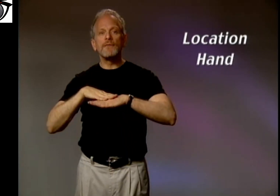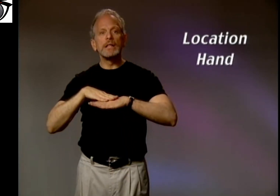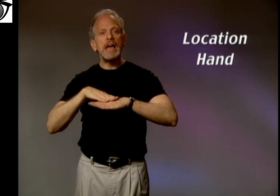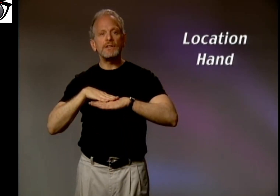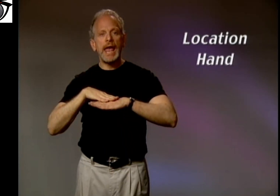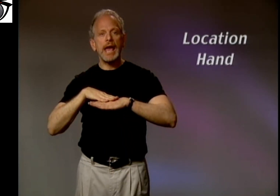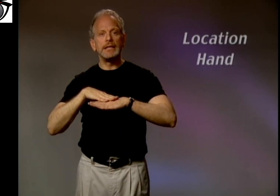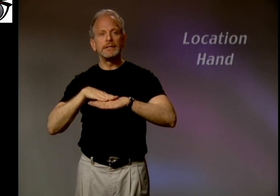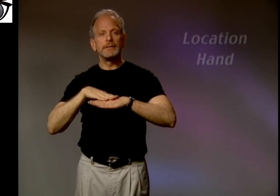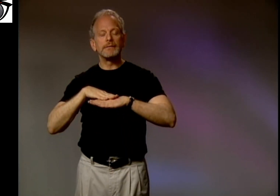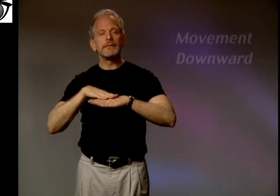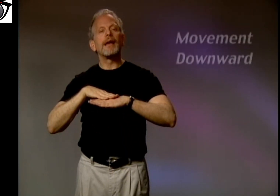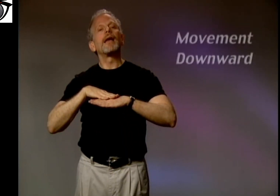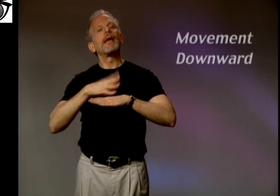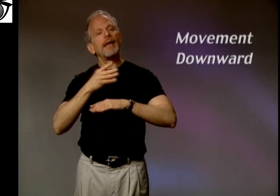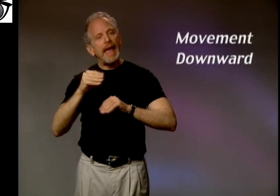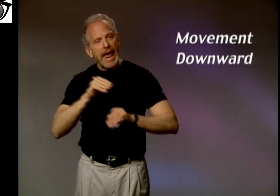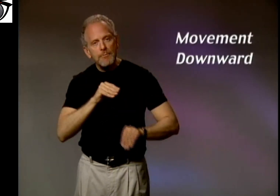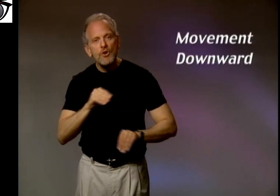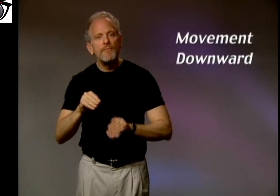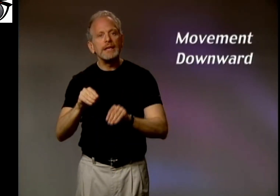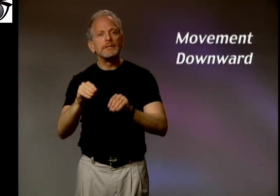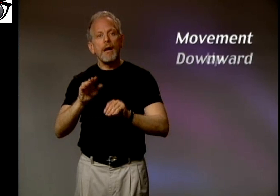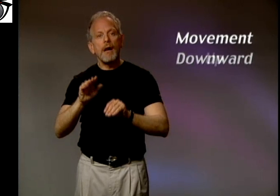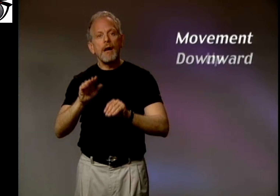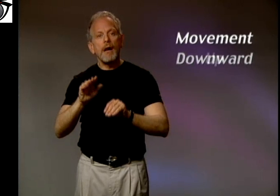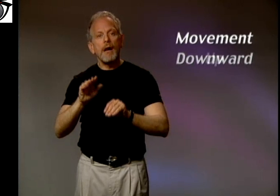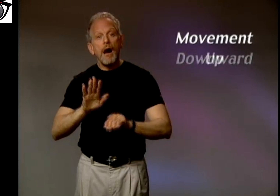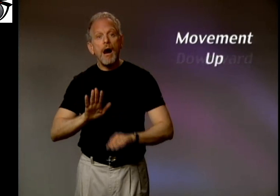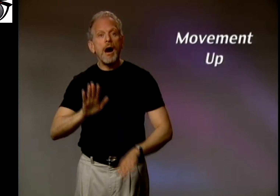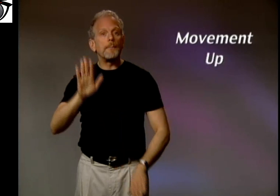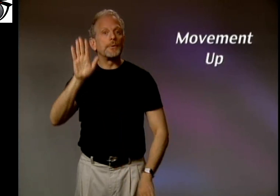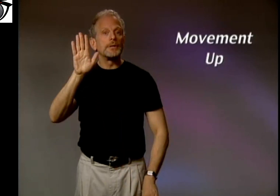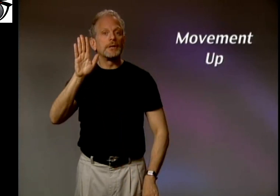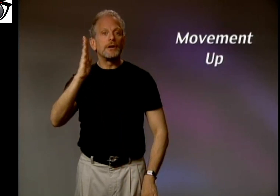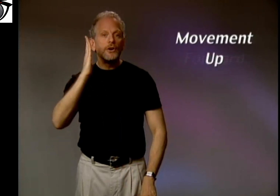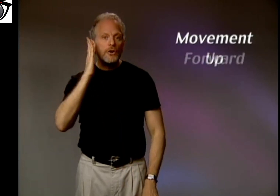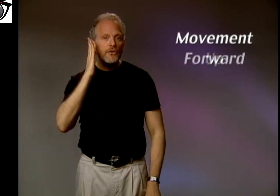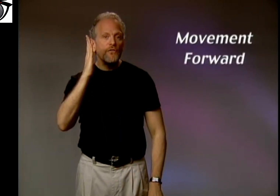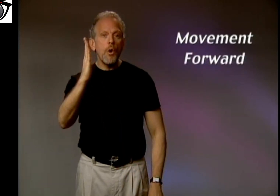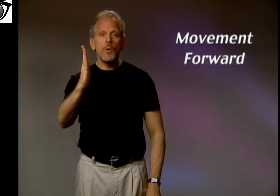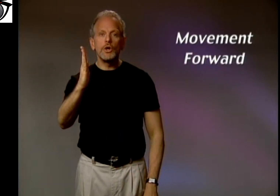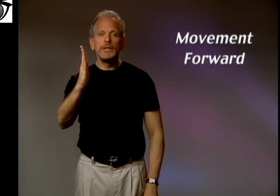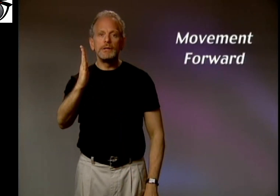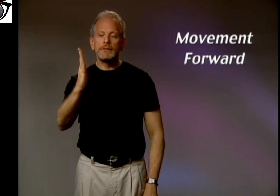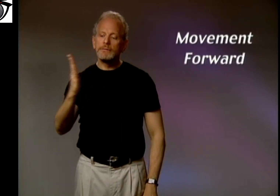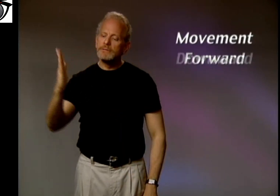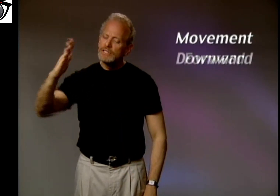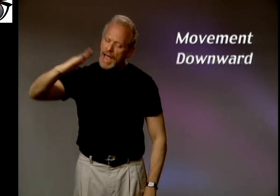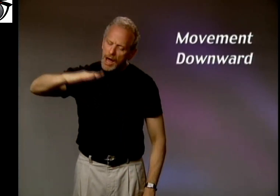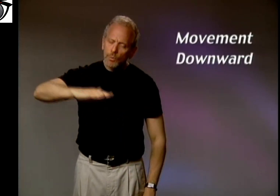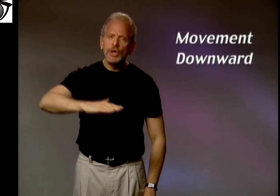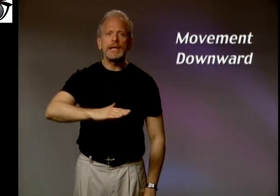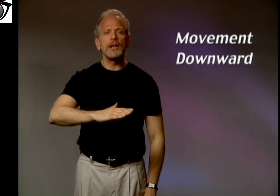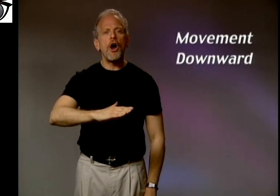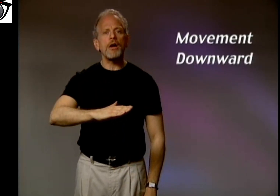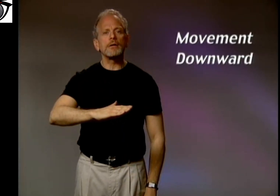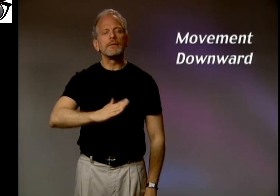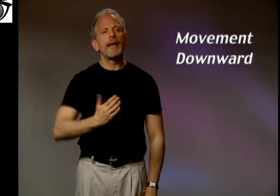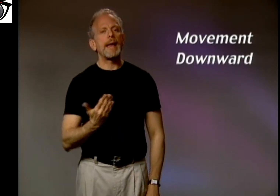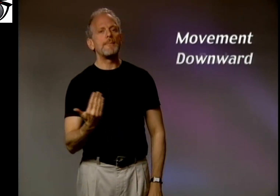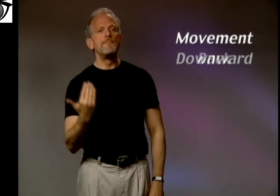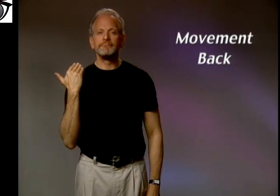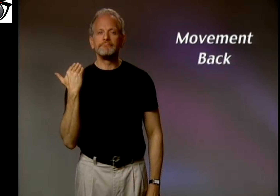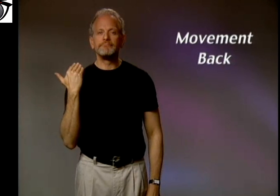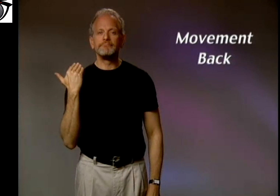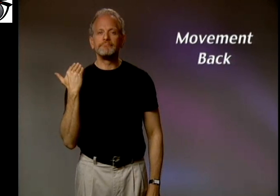on the back of the left hand. And movement, up, forward, downward in an